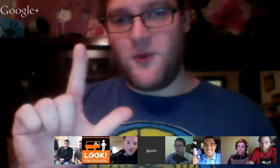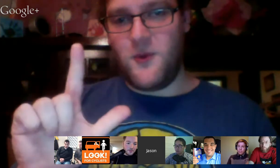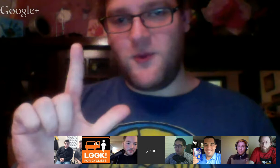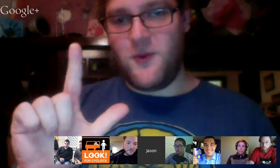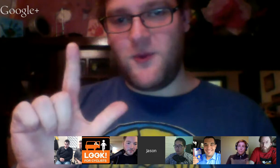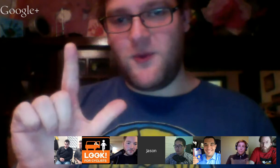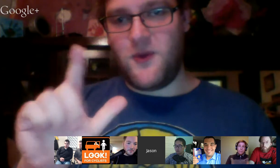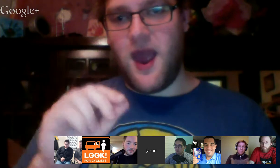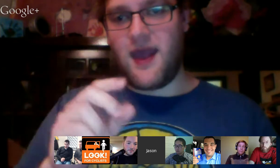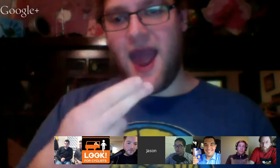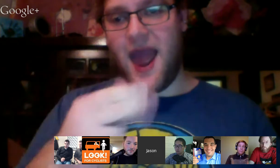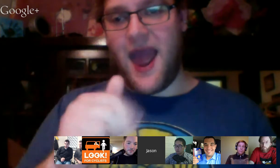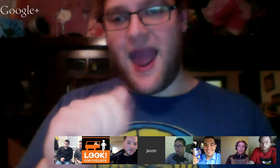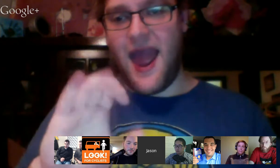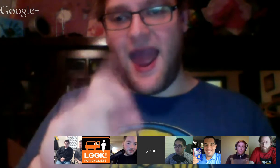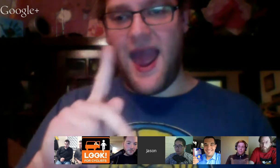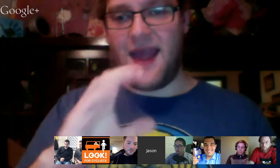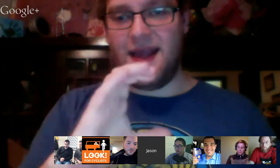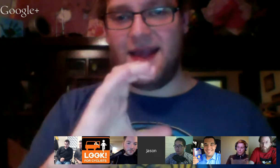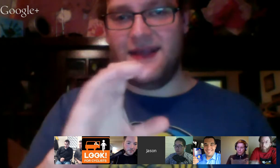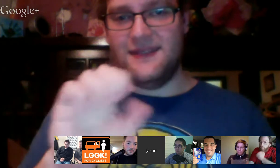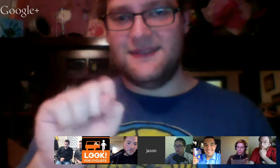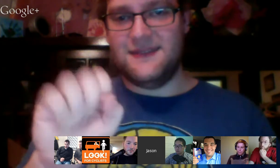the developer tools within Chrome,